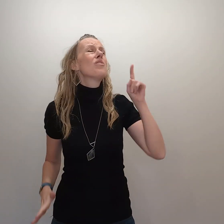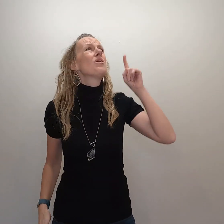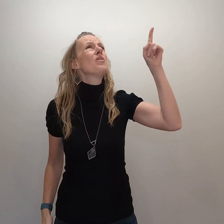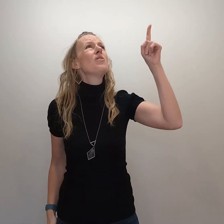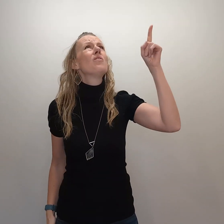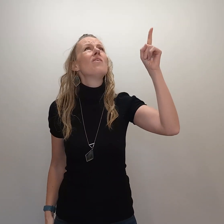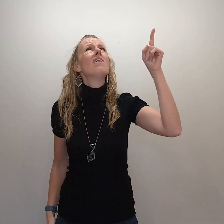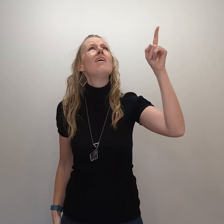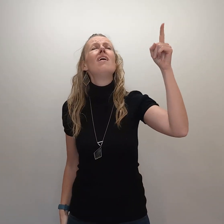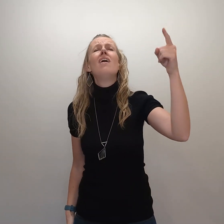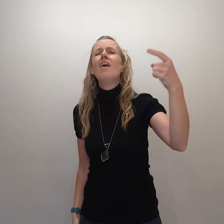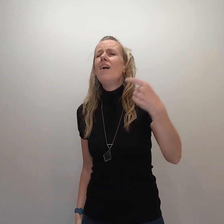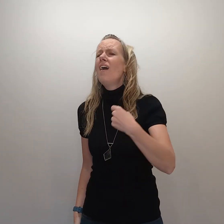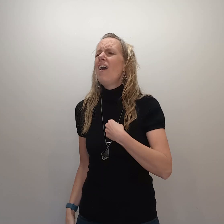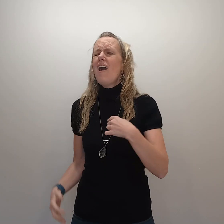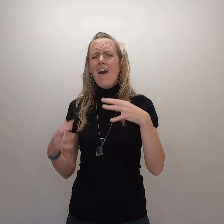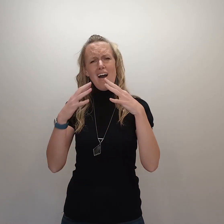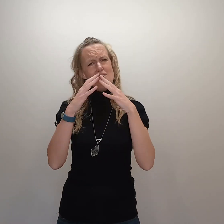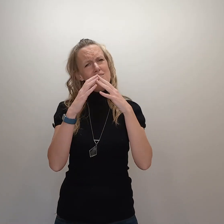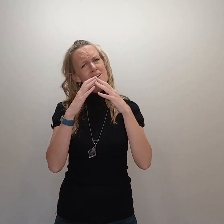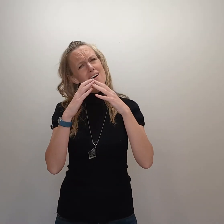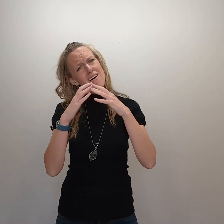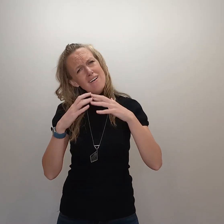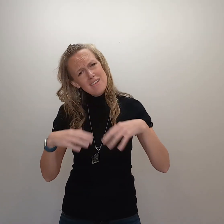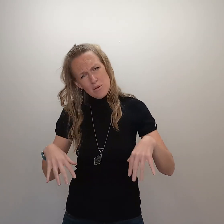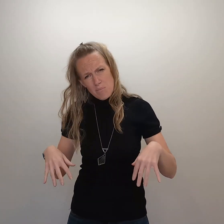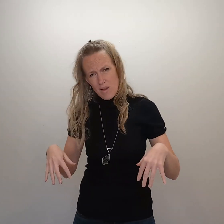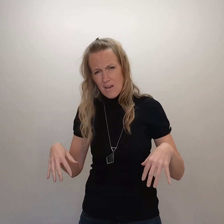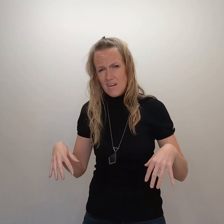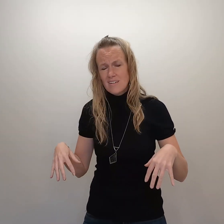Without you, I fall apart.